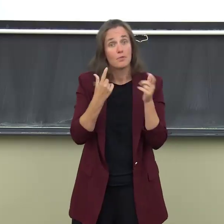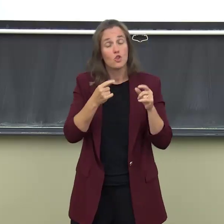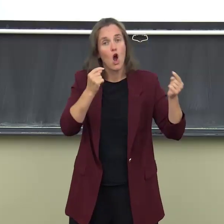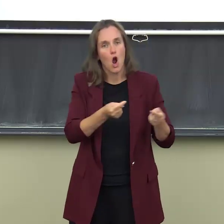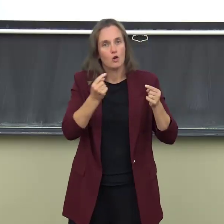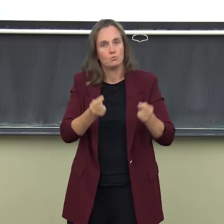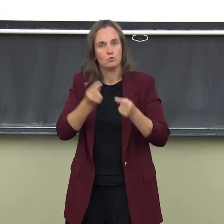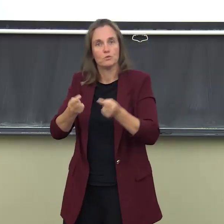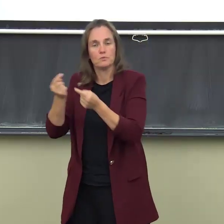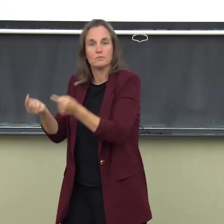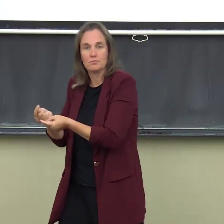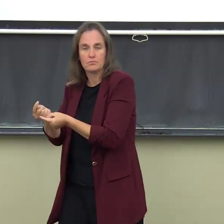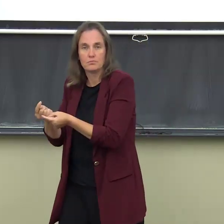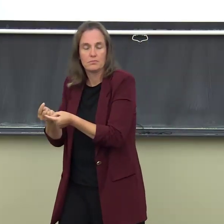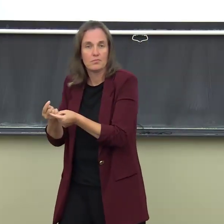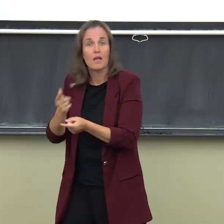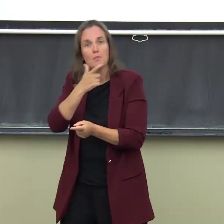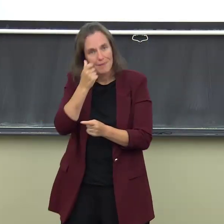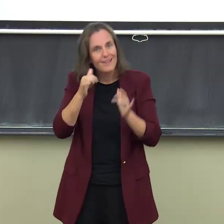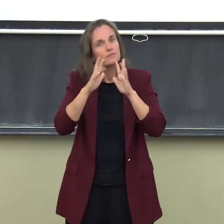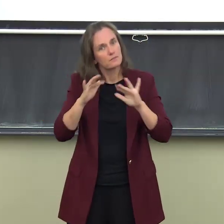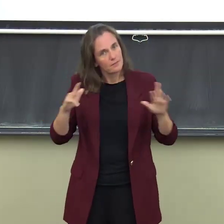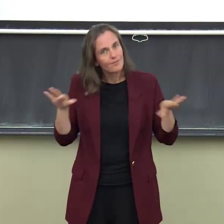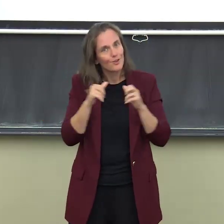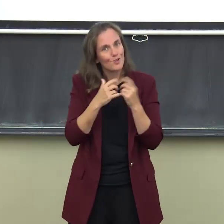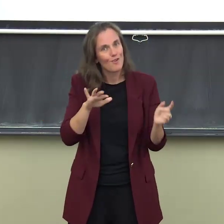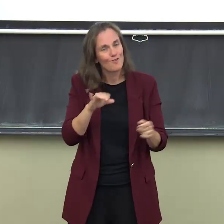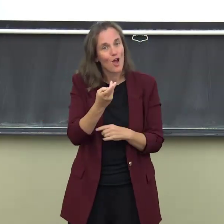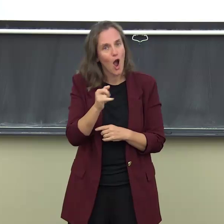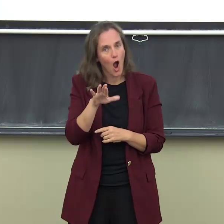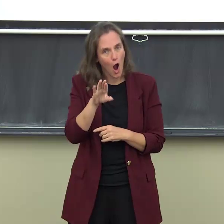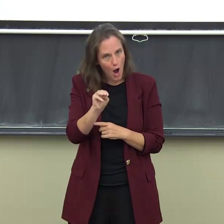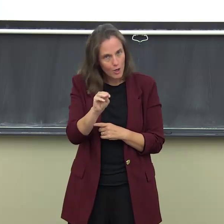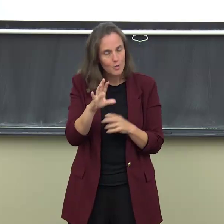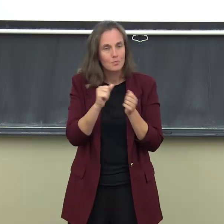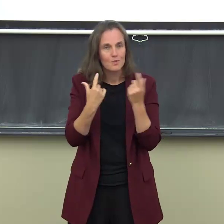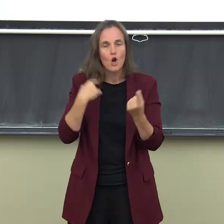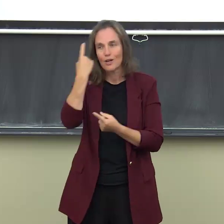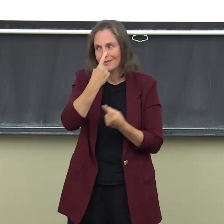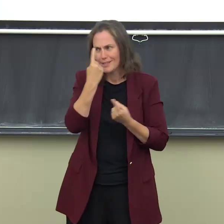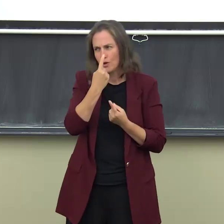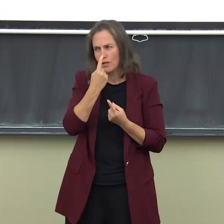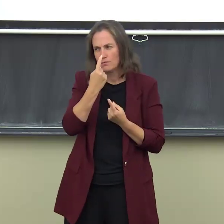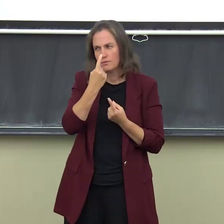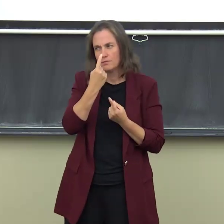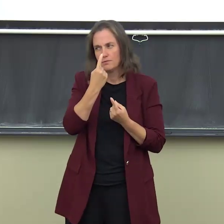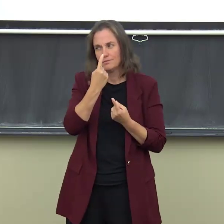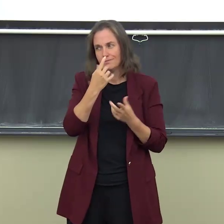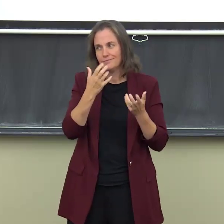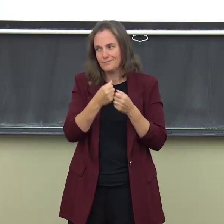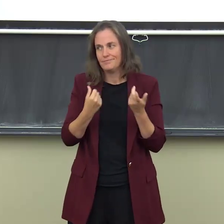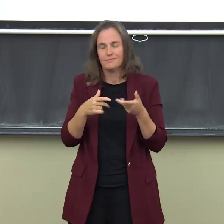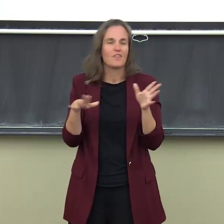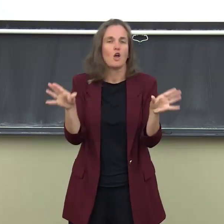harms, because of the diversity of the harms, are seen as anecdotal and